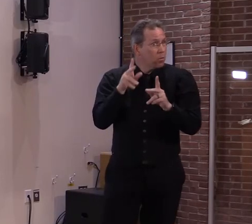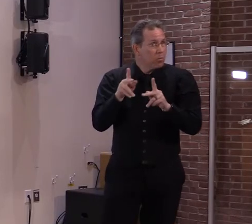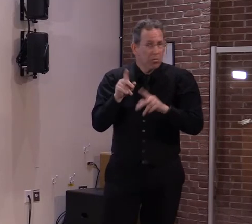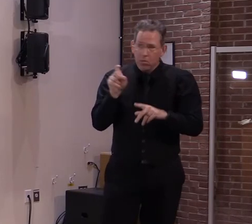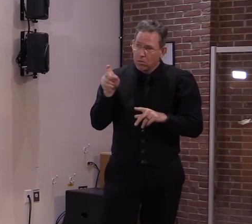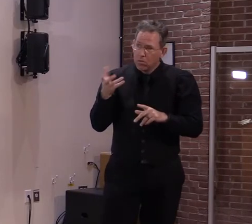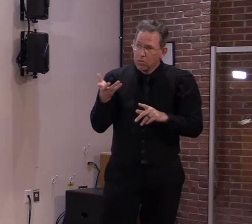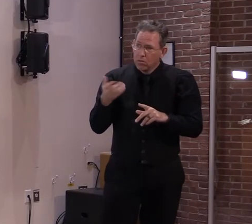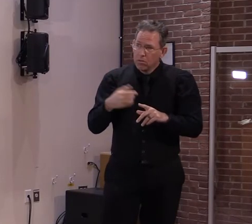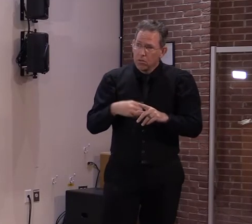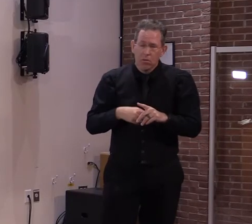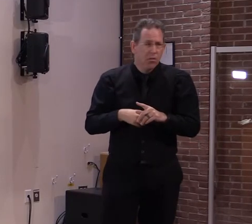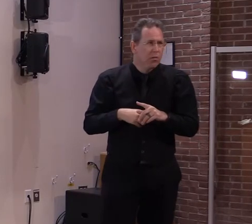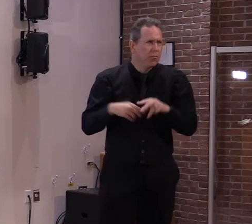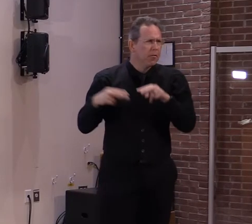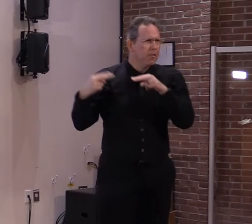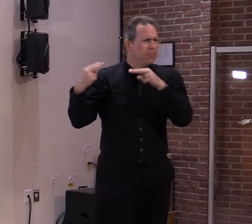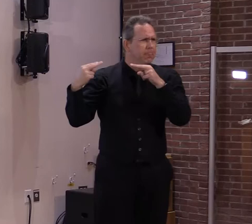I'm also wondering